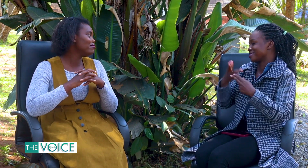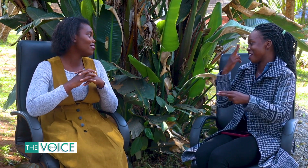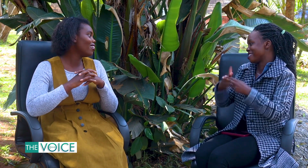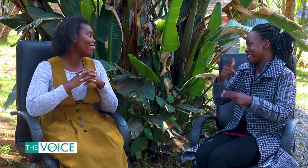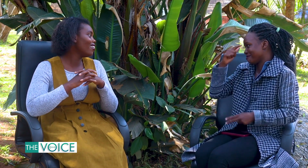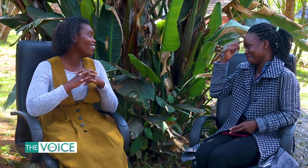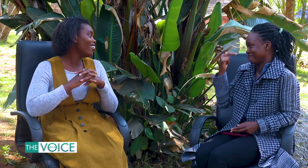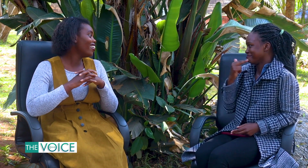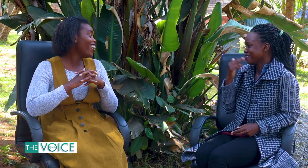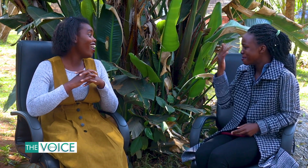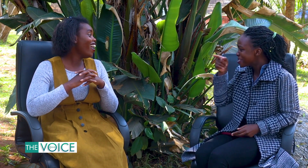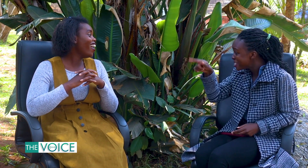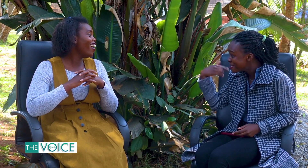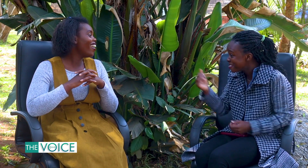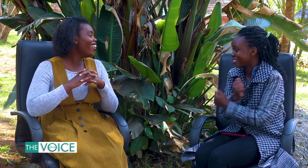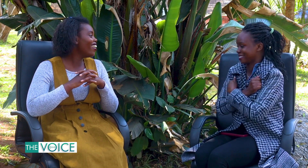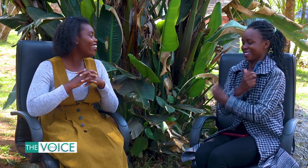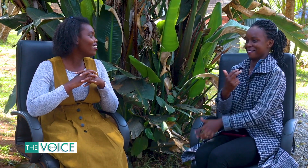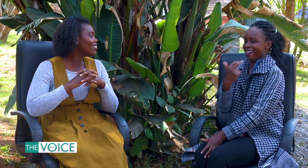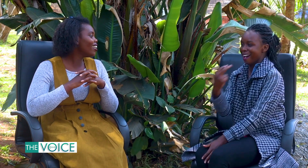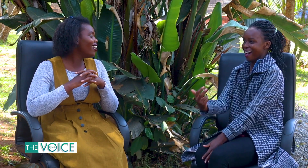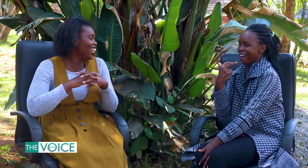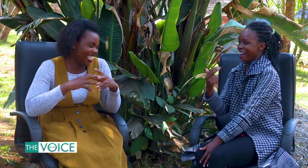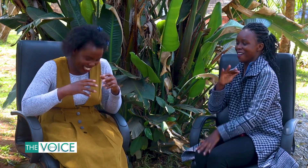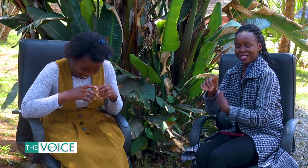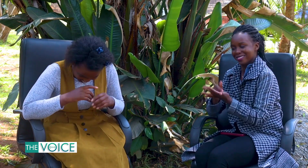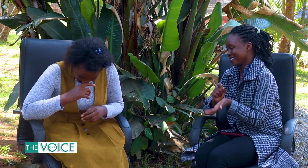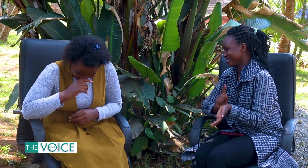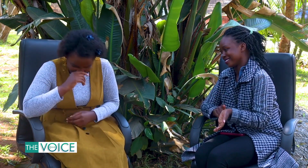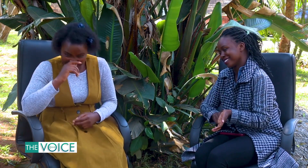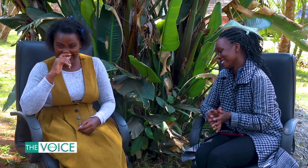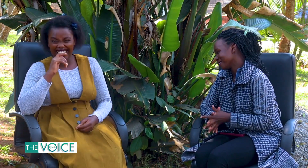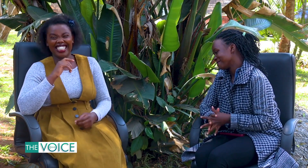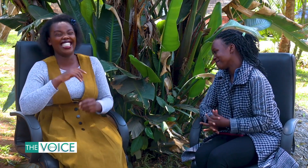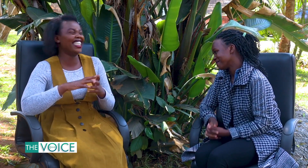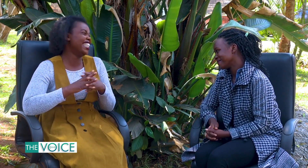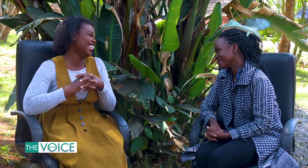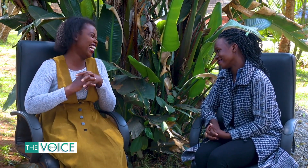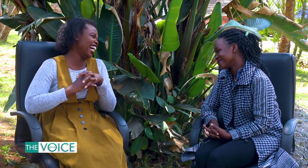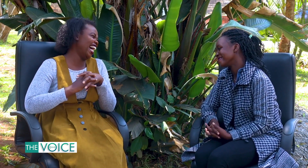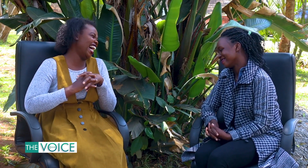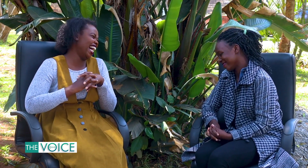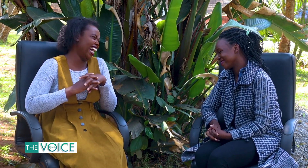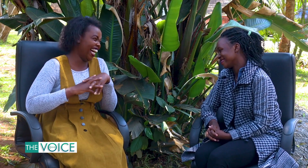that I came from a hearing world, and that's how they gave me the sign name, because I used to laugh a lot anytime we had